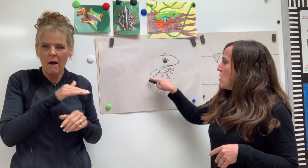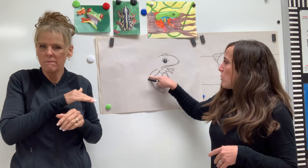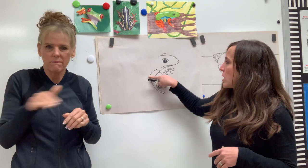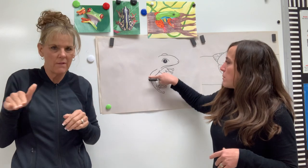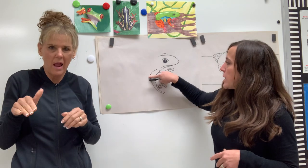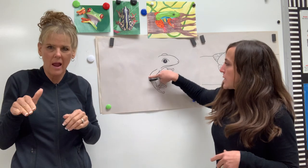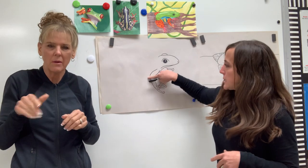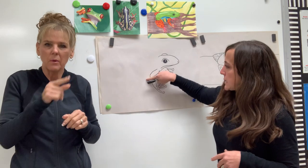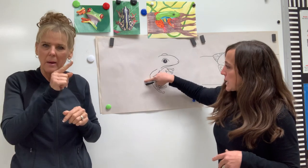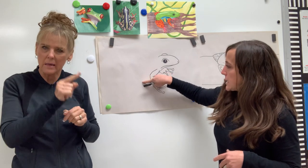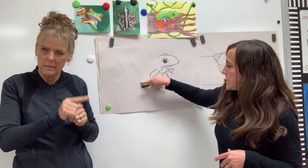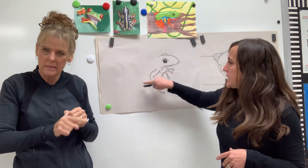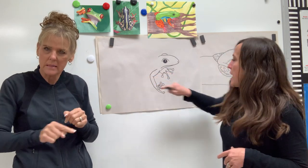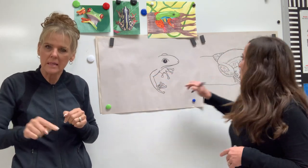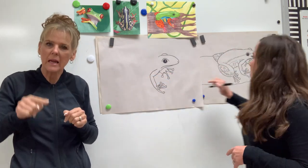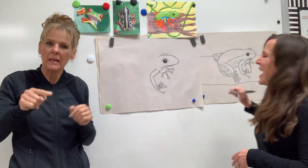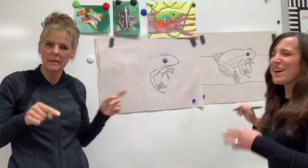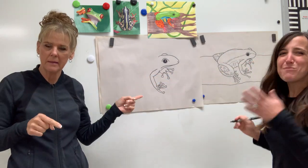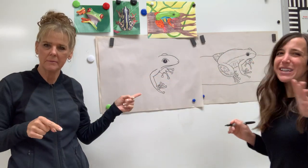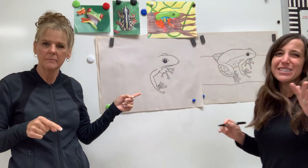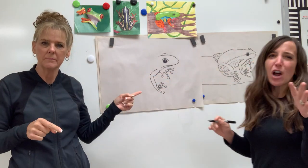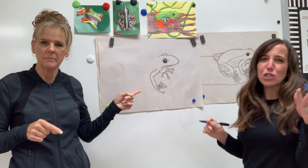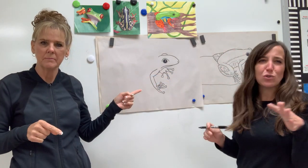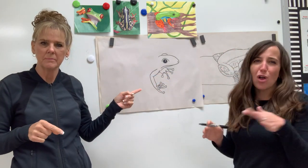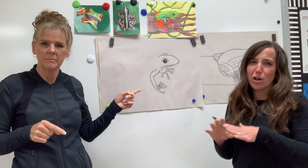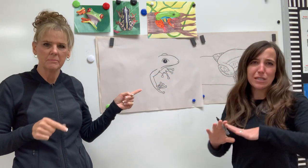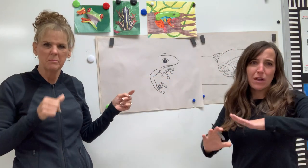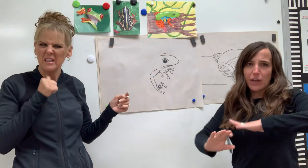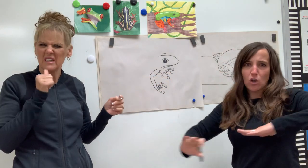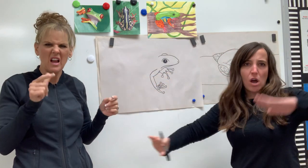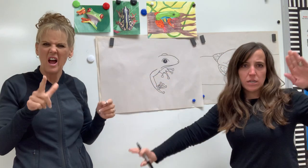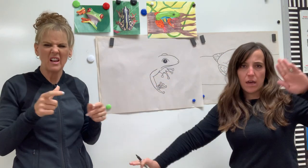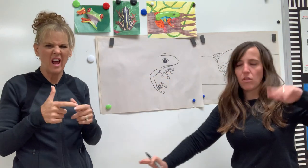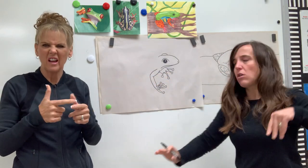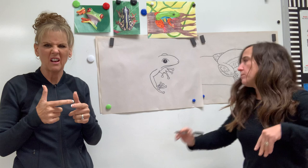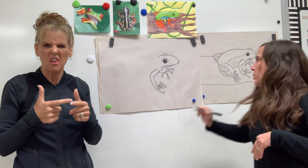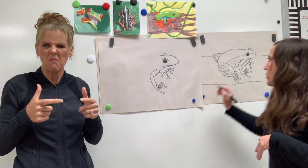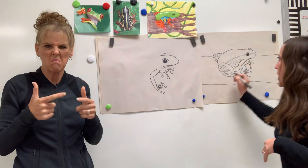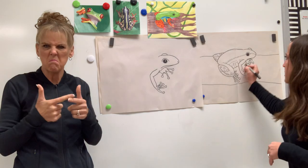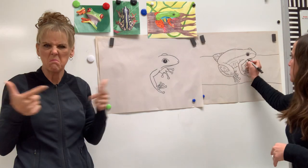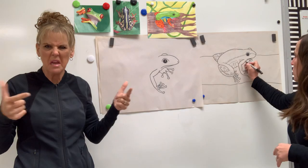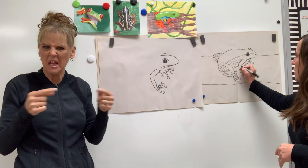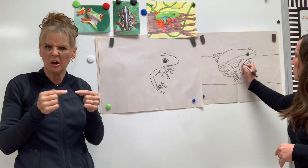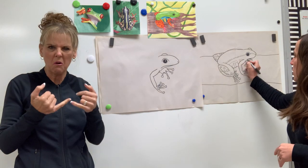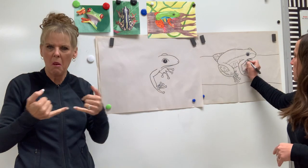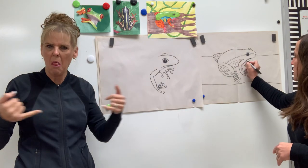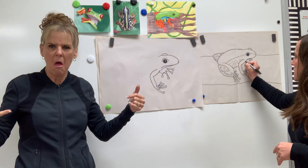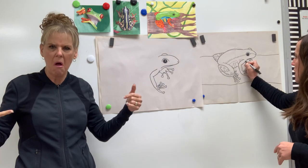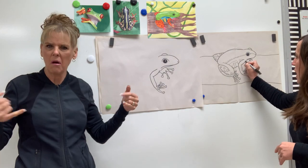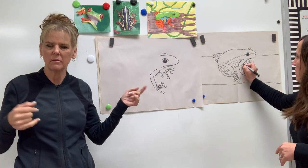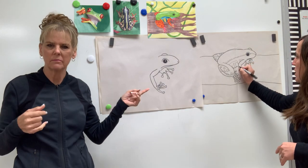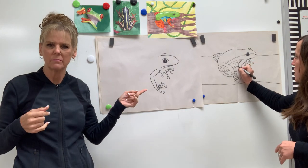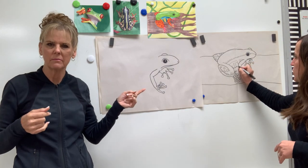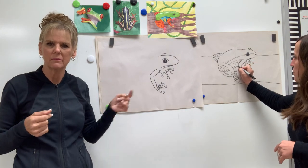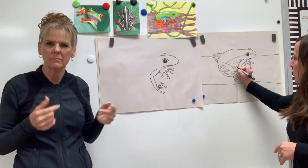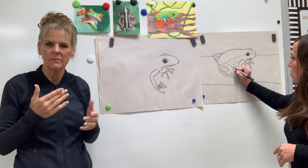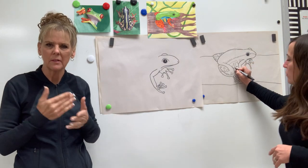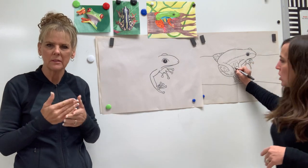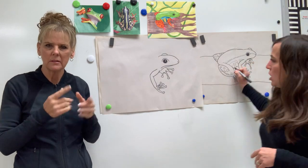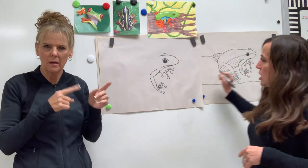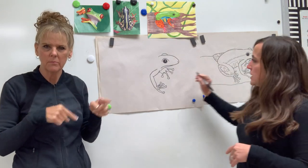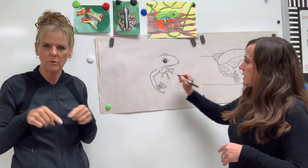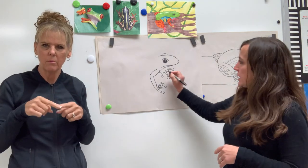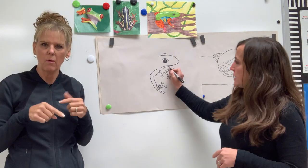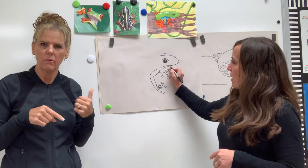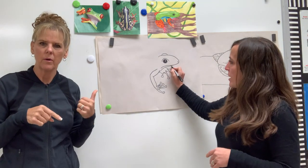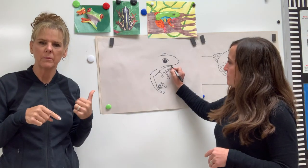flat. We're gonna make it slanted down, but it's not too long. It's not like crocodile long, okay? So look, we're gonna stop, jump